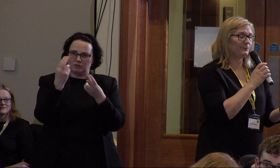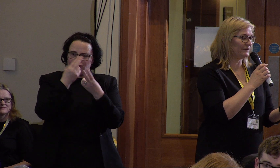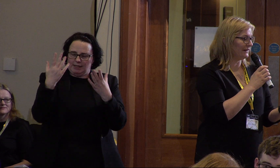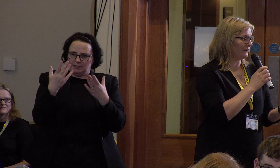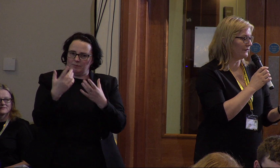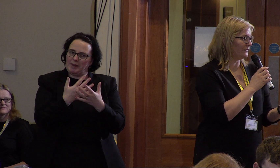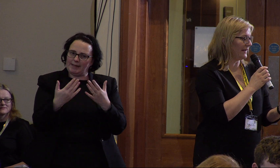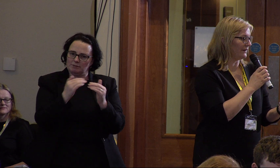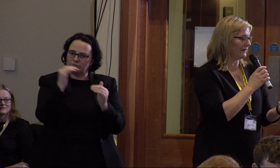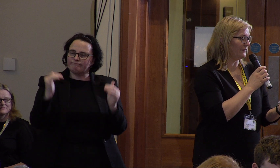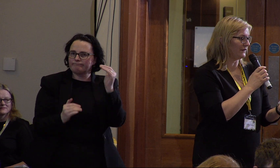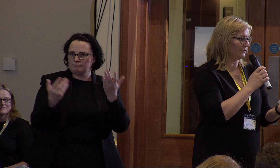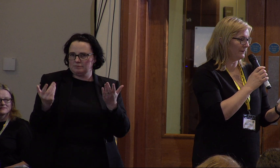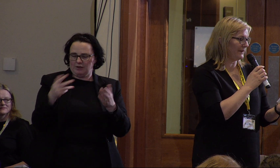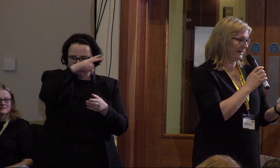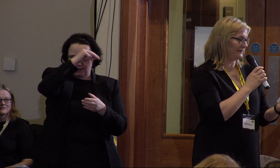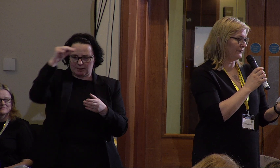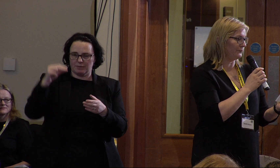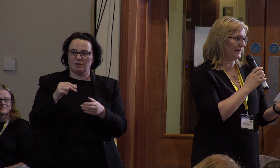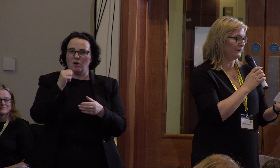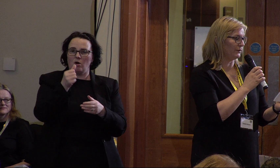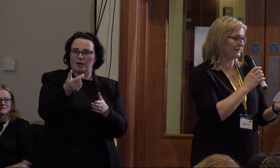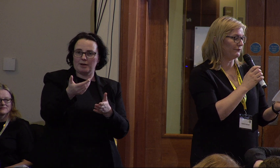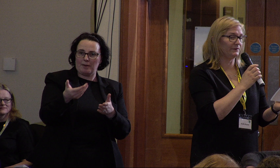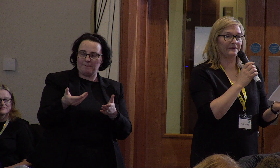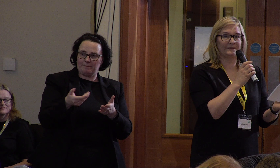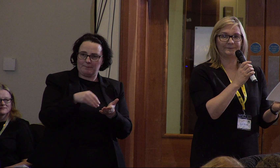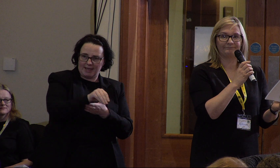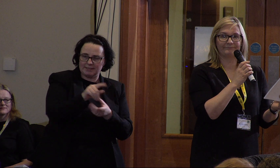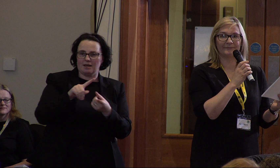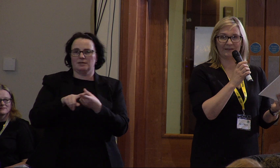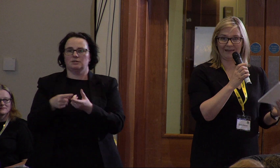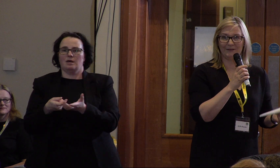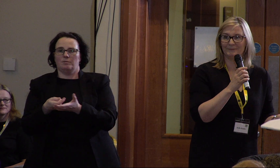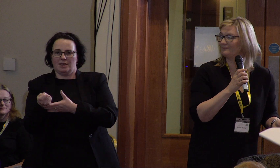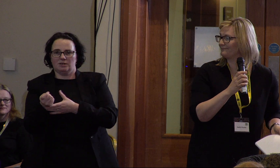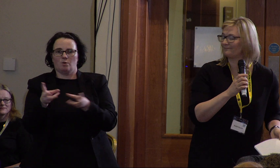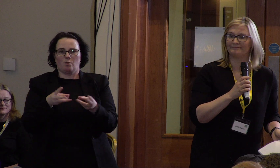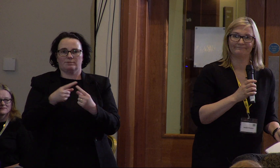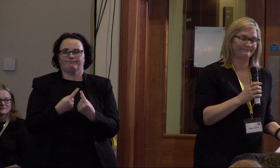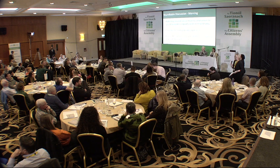in particular to the area of the paid and unpaid work differences. Thank you.